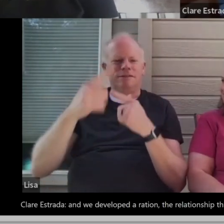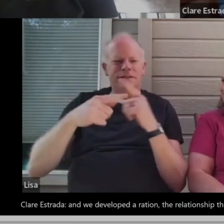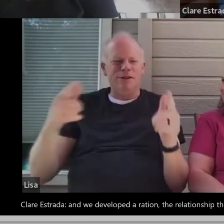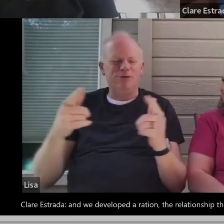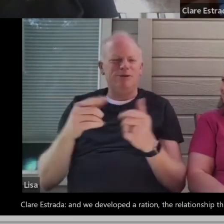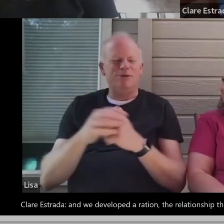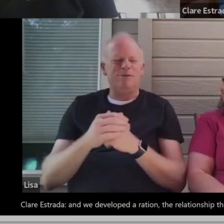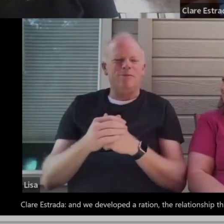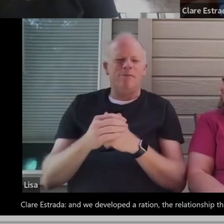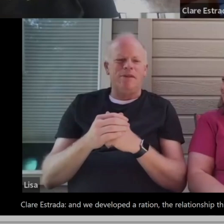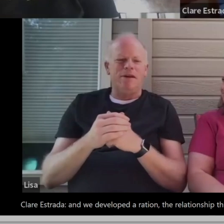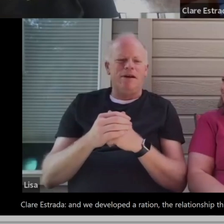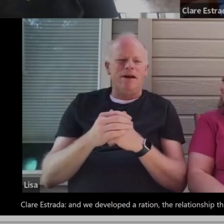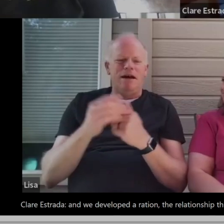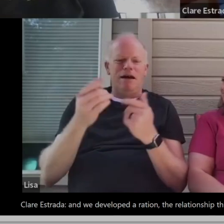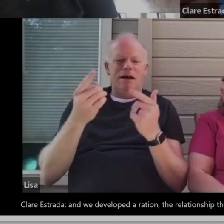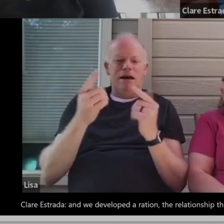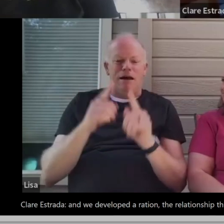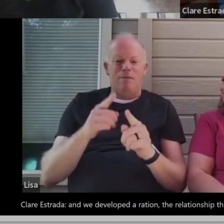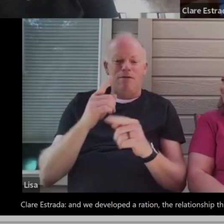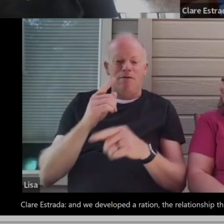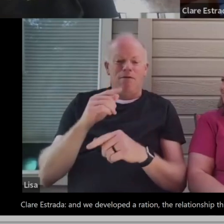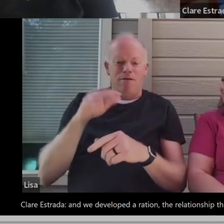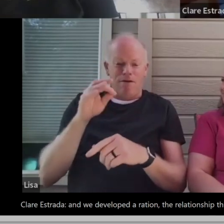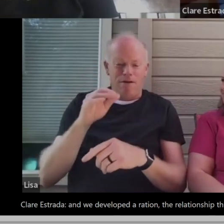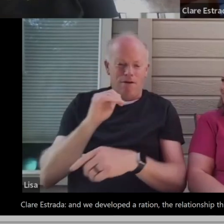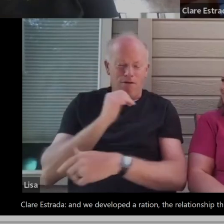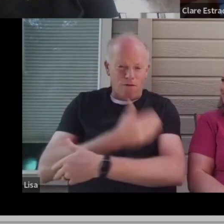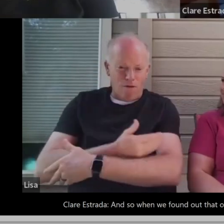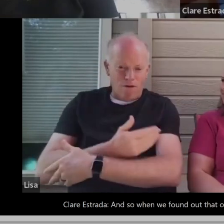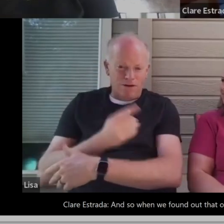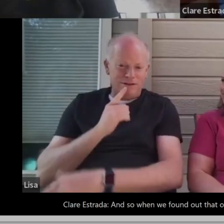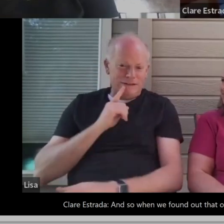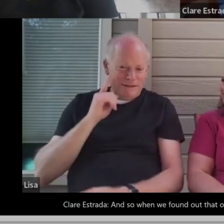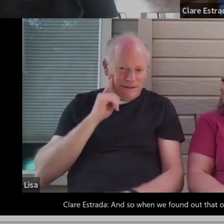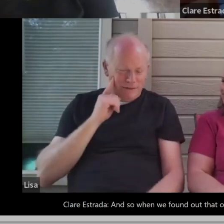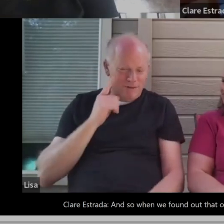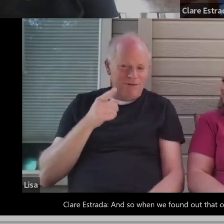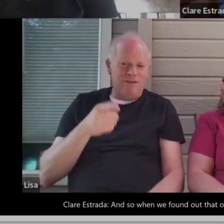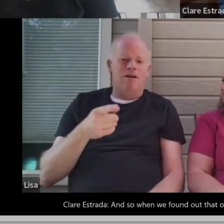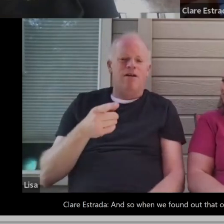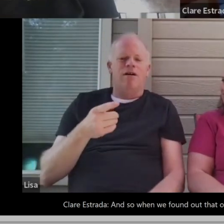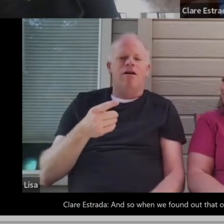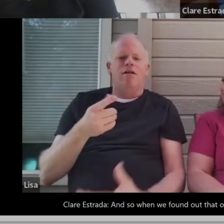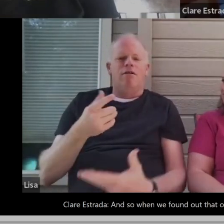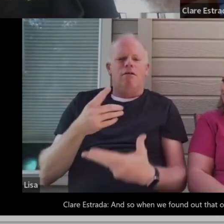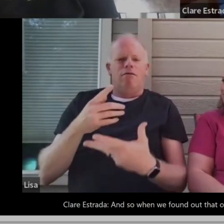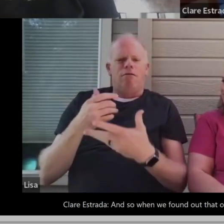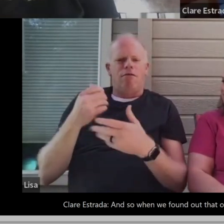developed a relationship through sign language. And so when we found out that our daughter was